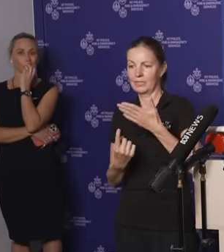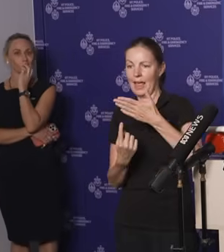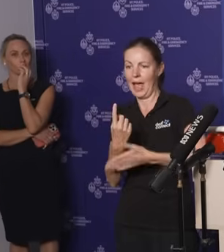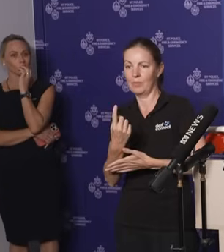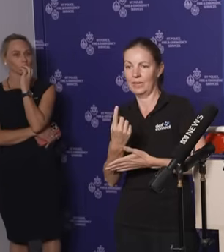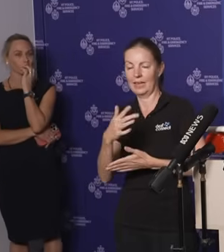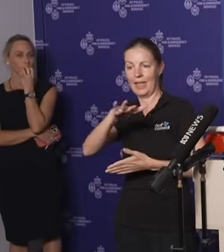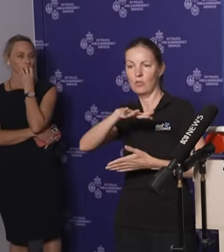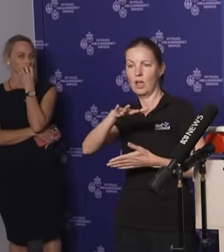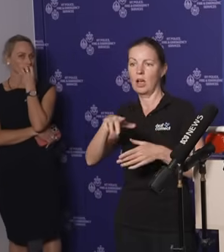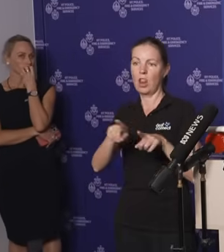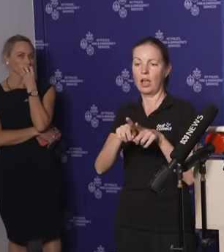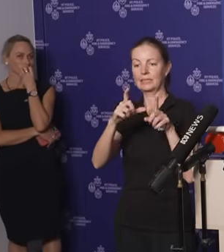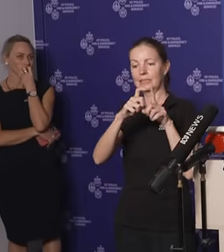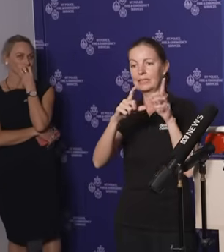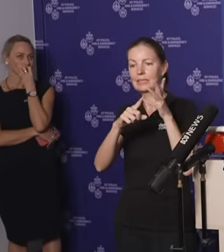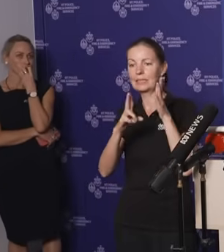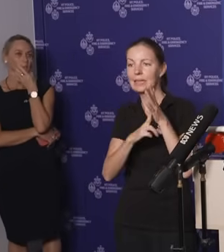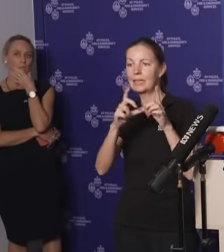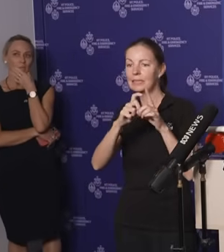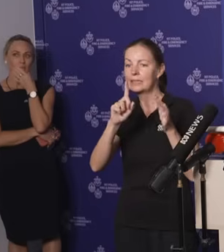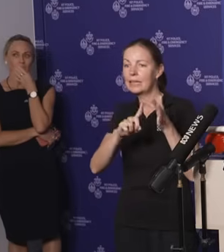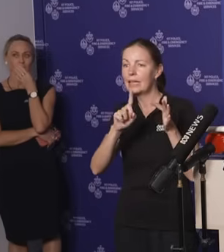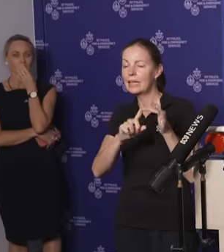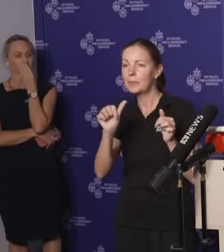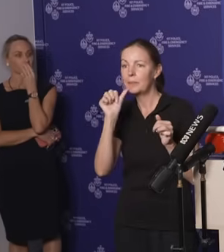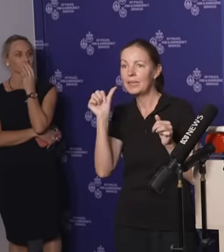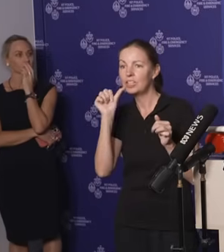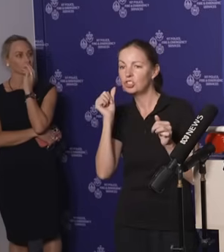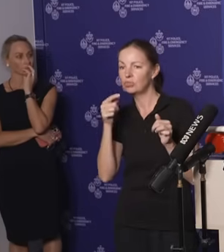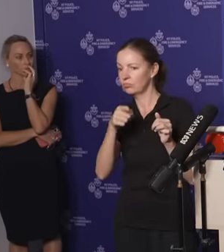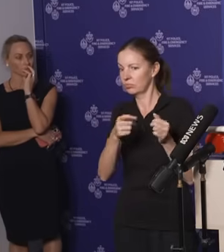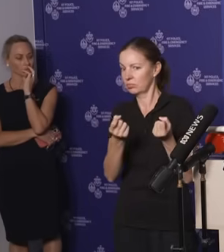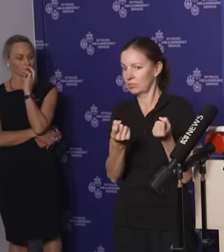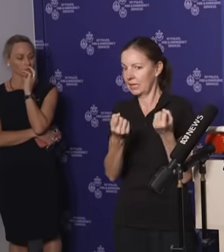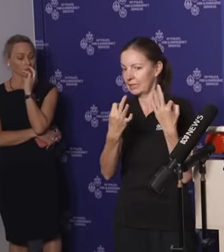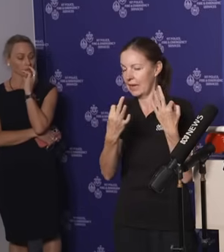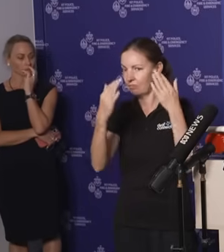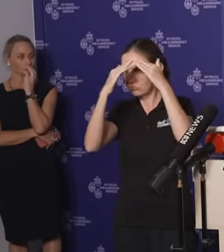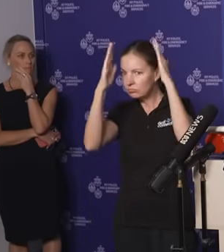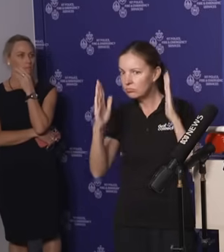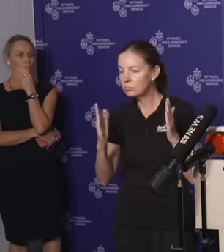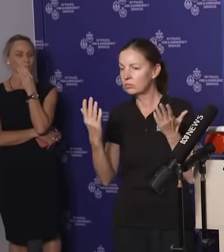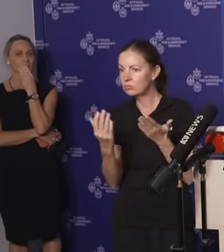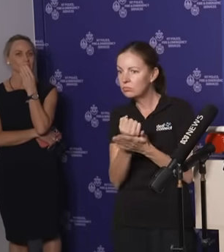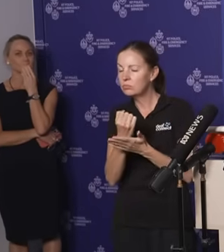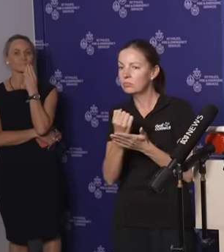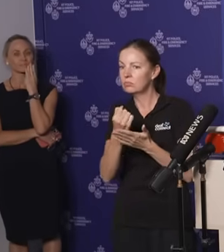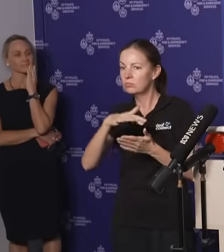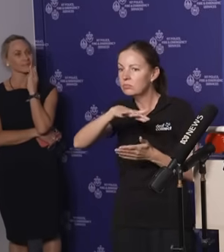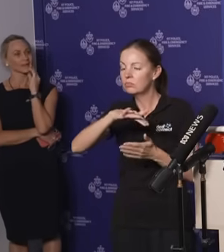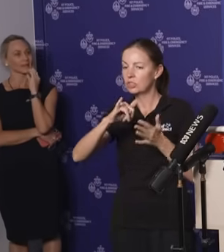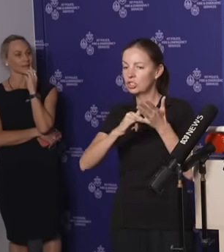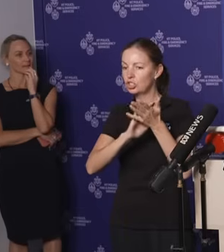a cyclone shelter and is perhaps more at risk of Fina intensifying to a Category 3? So at this stage, the advice